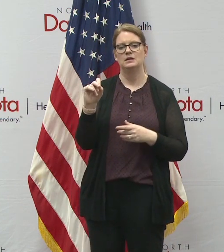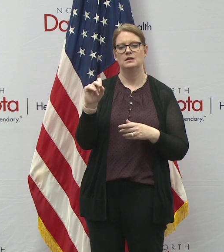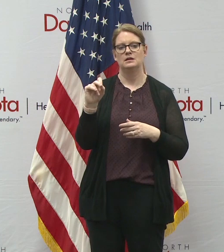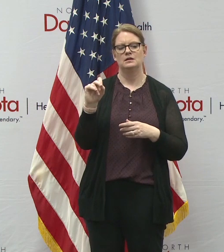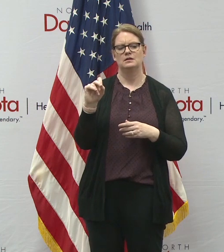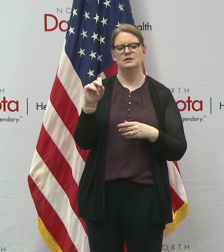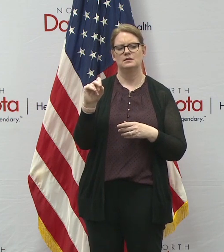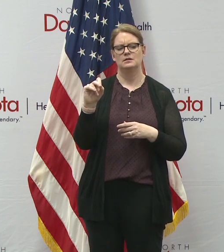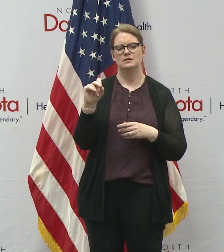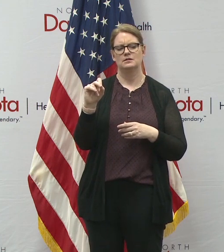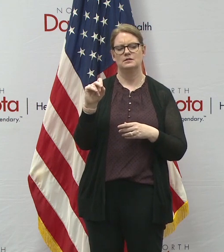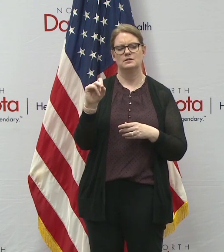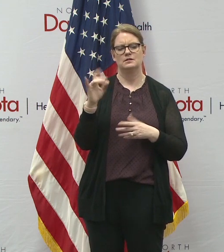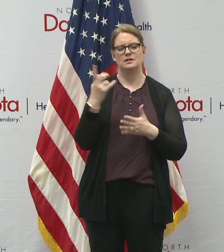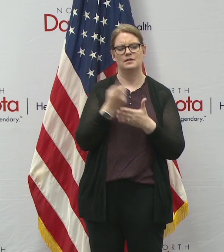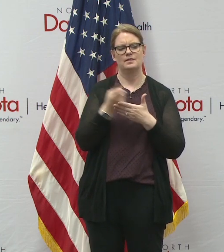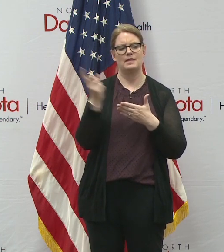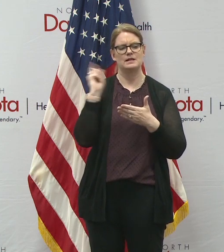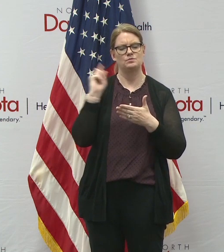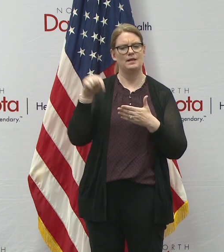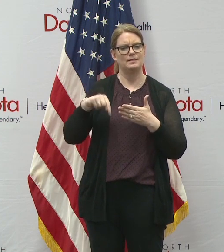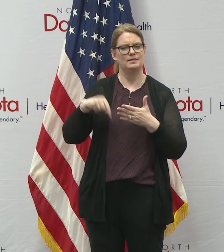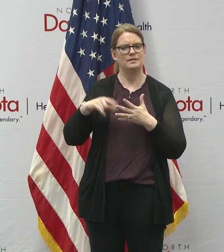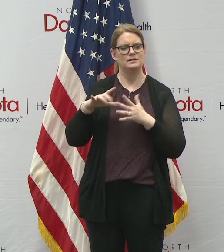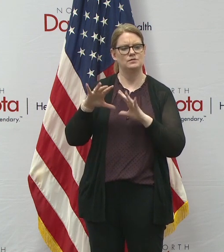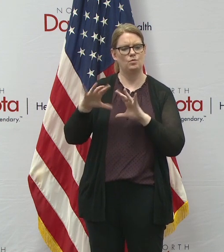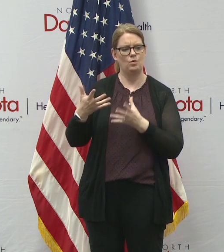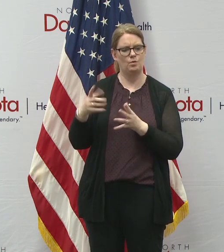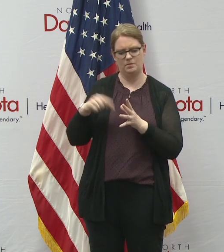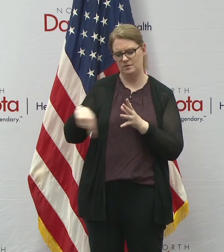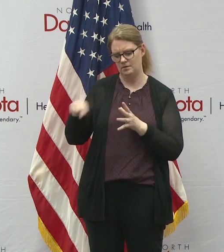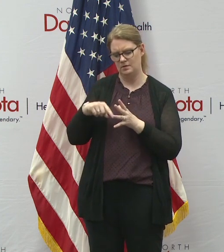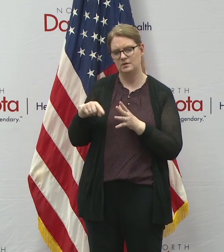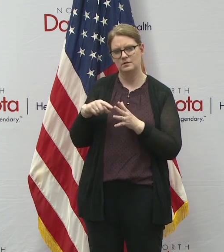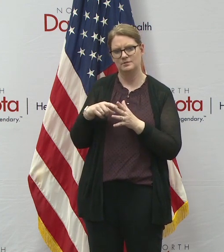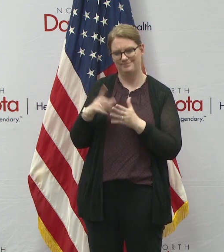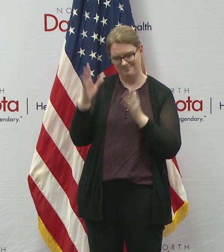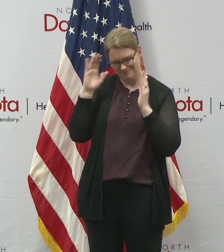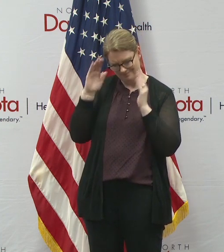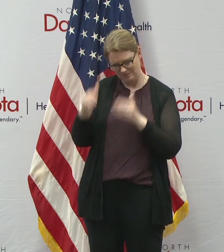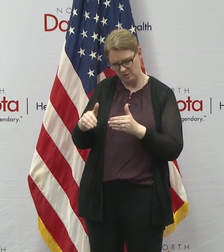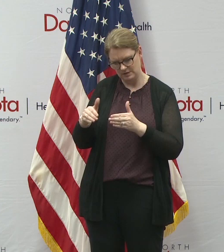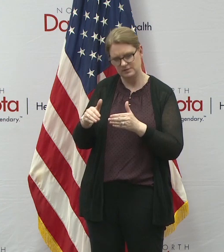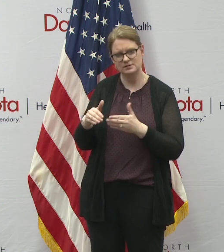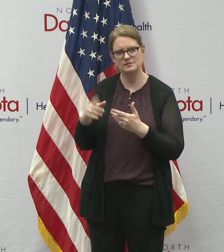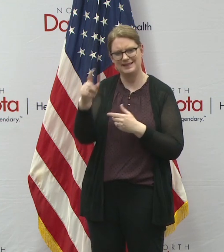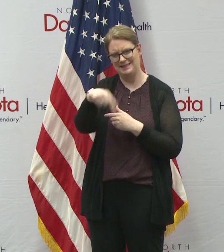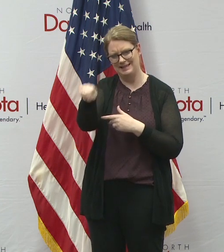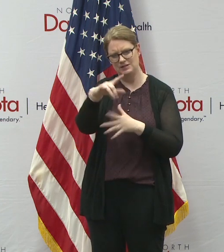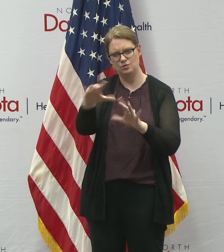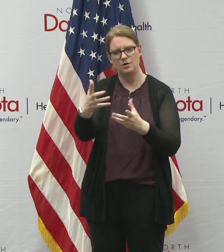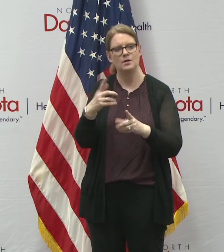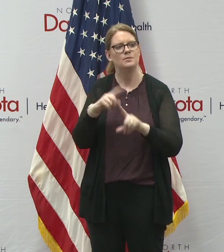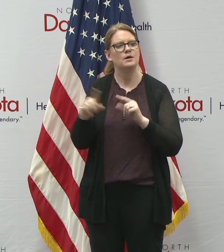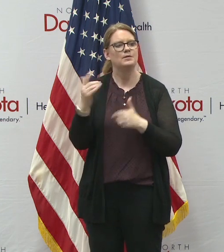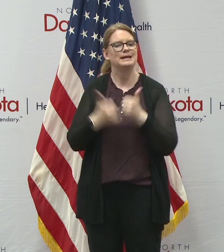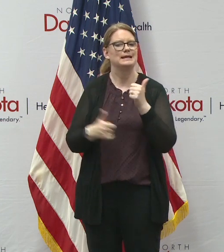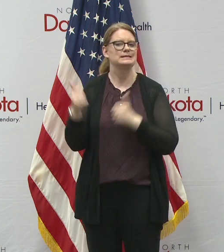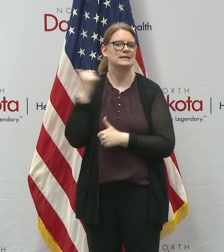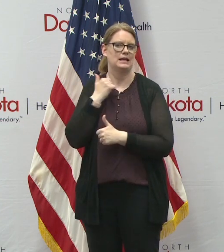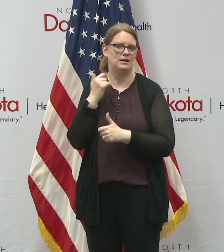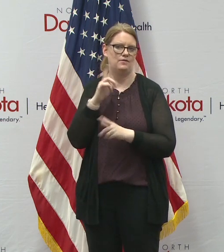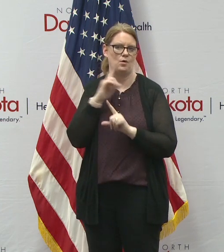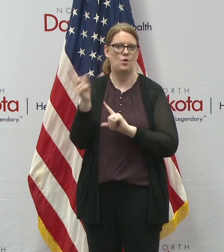week, you may know, this group especially, because this group pays very close attention, but we had an executive order. We waived the